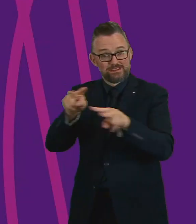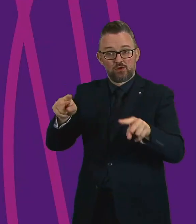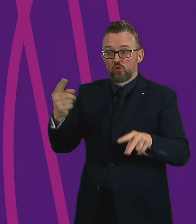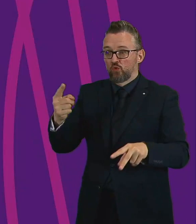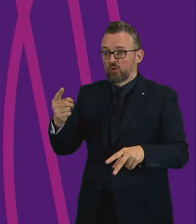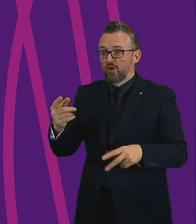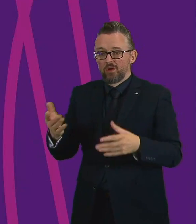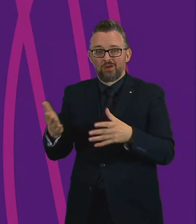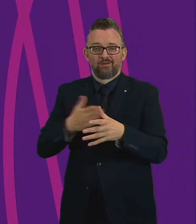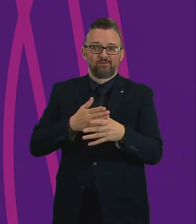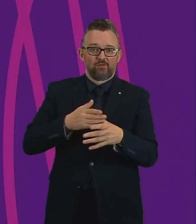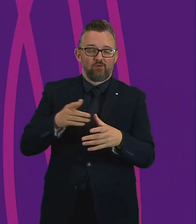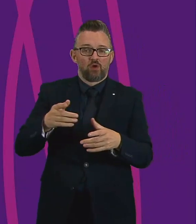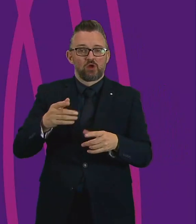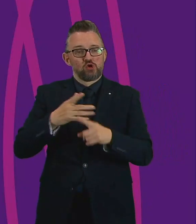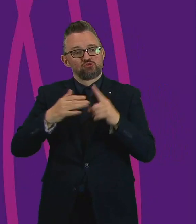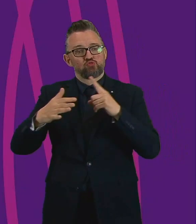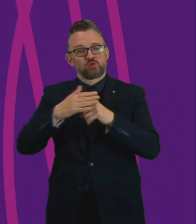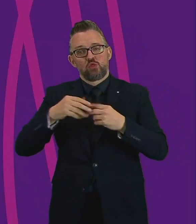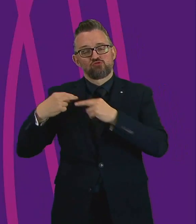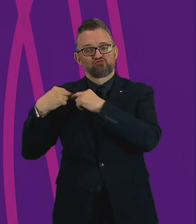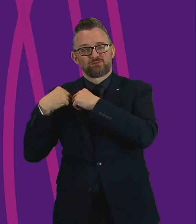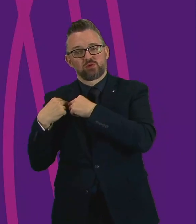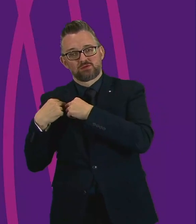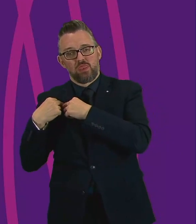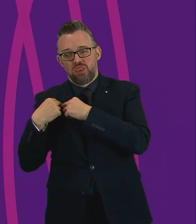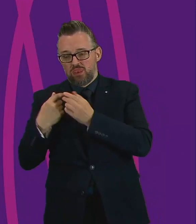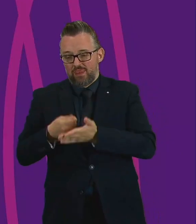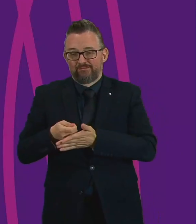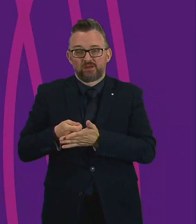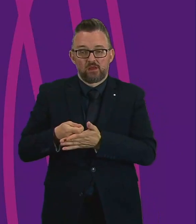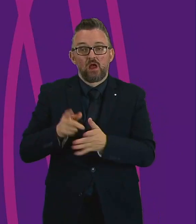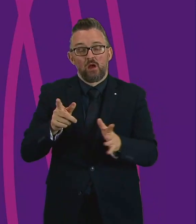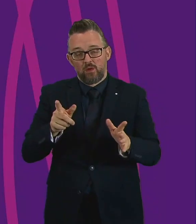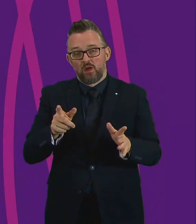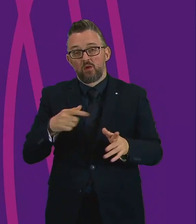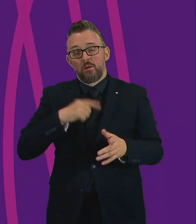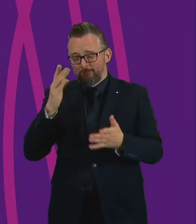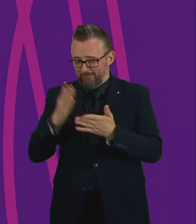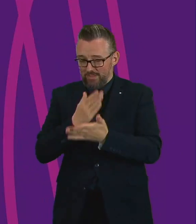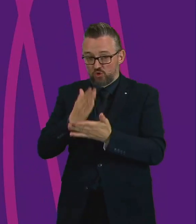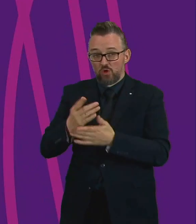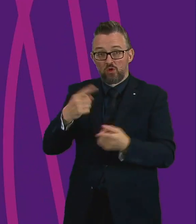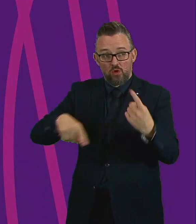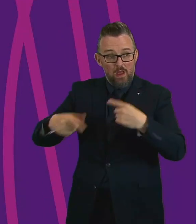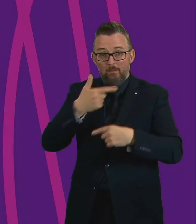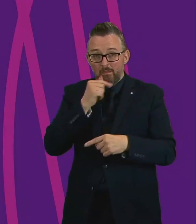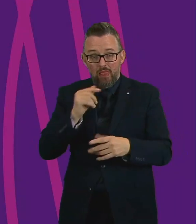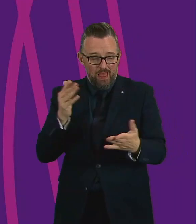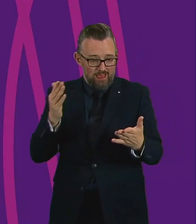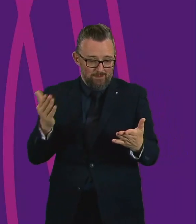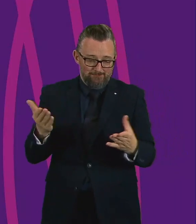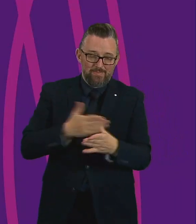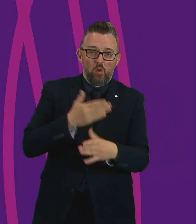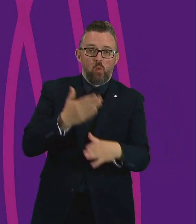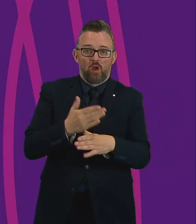windfall tax and the social responsibility levy, but we must make sure that people are working in order that